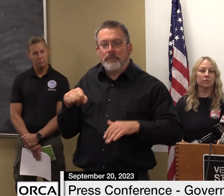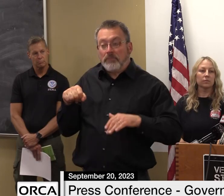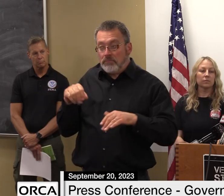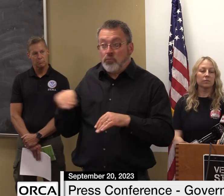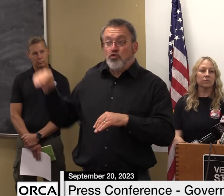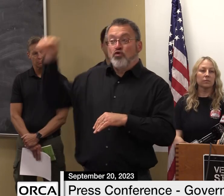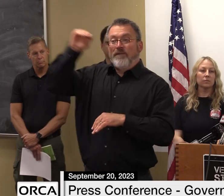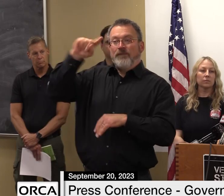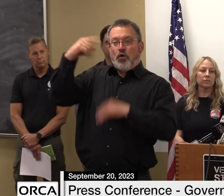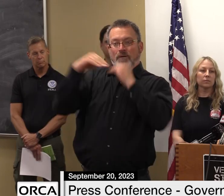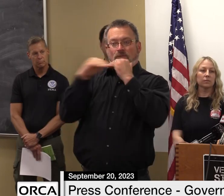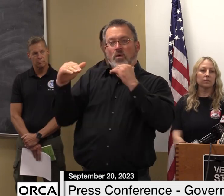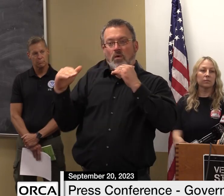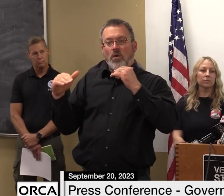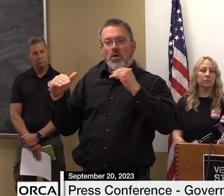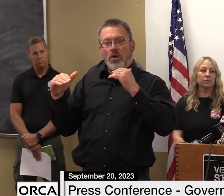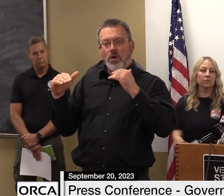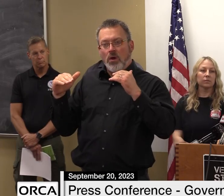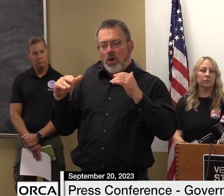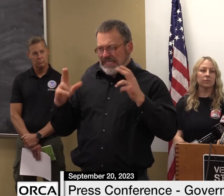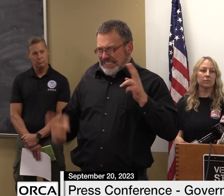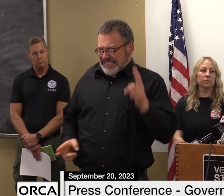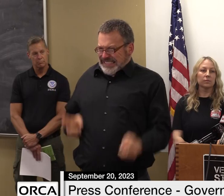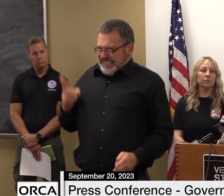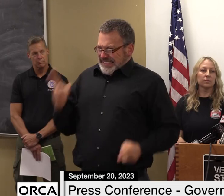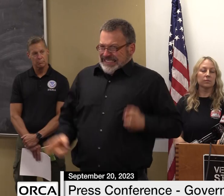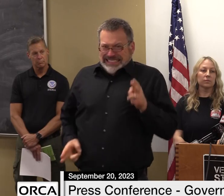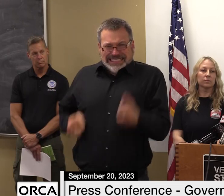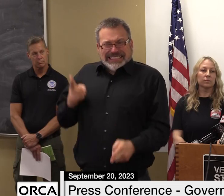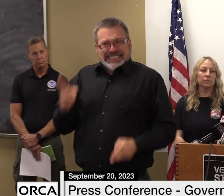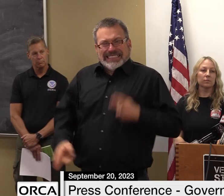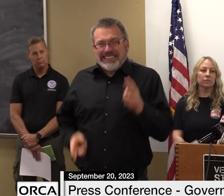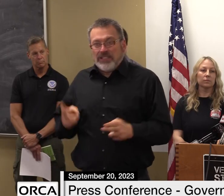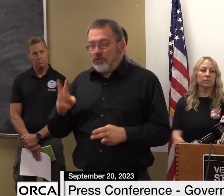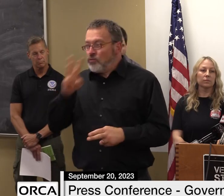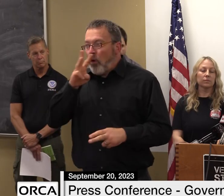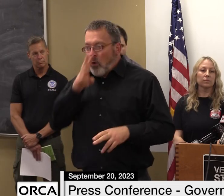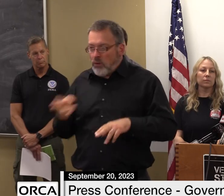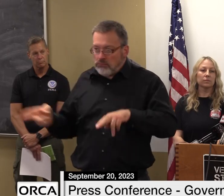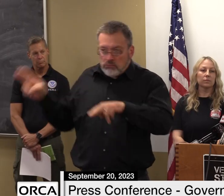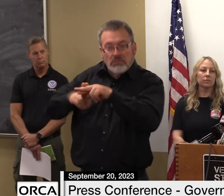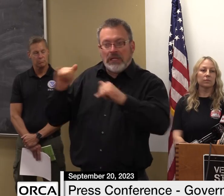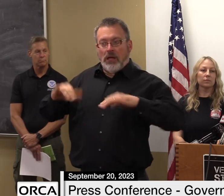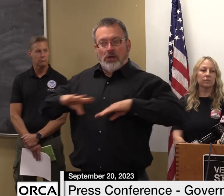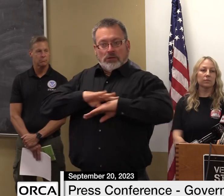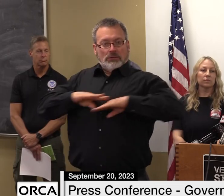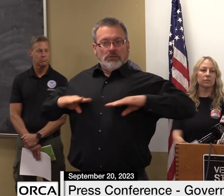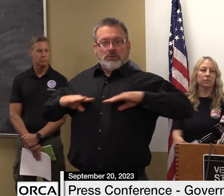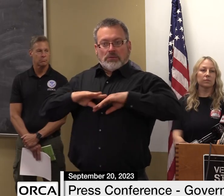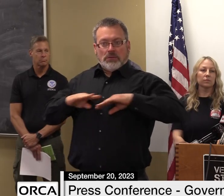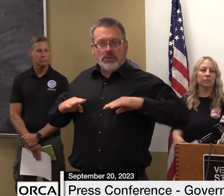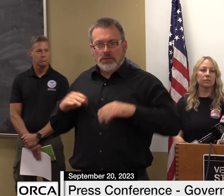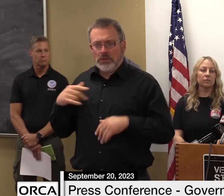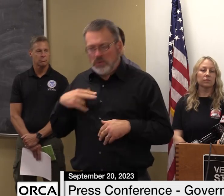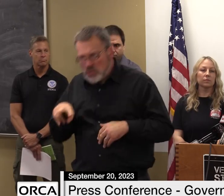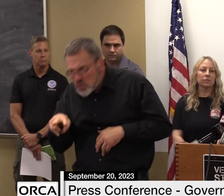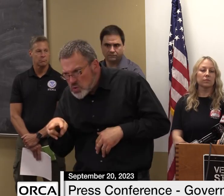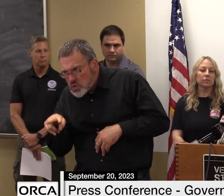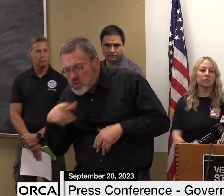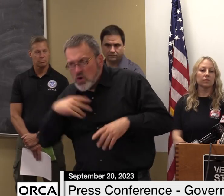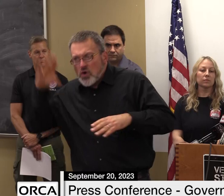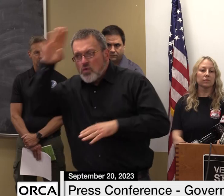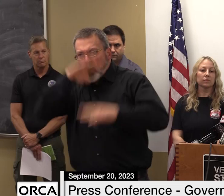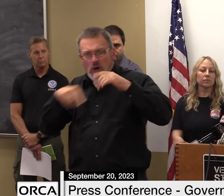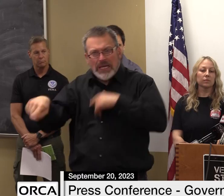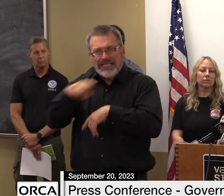This time, they couldn't work for long. The water was rising too quickly, and they became concerned about the safety of being in the basement with so